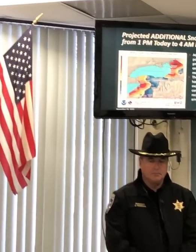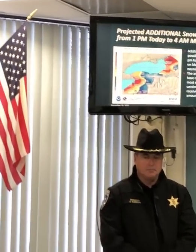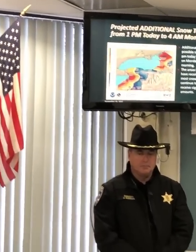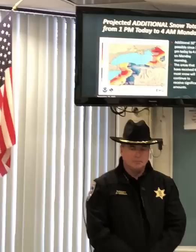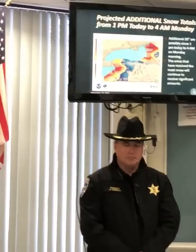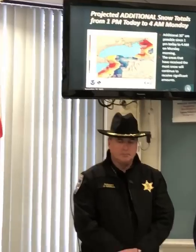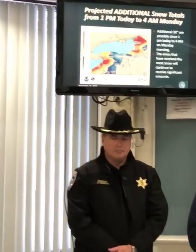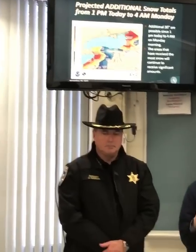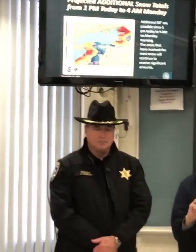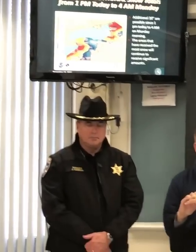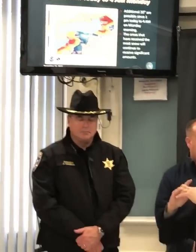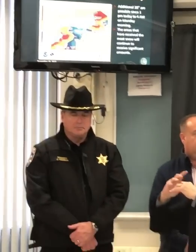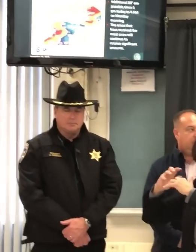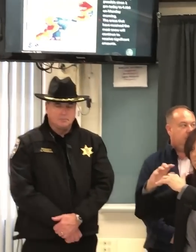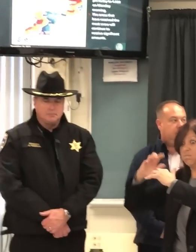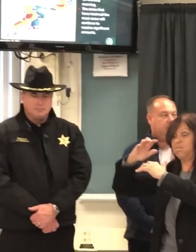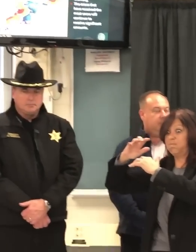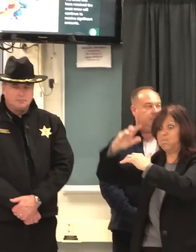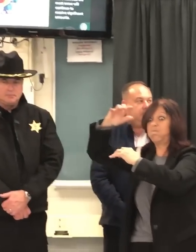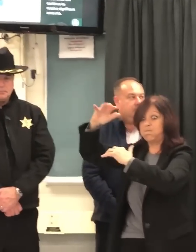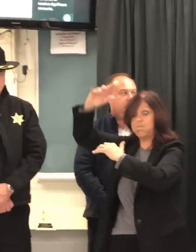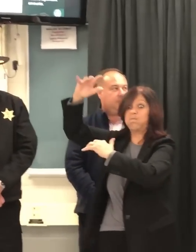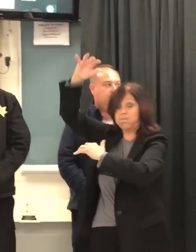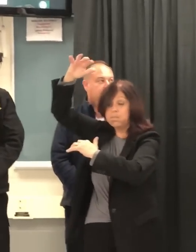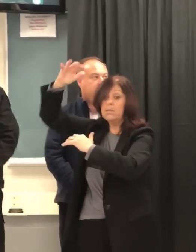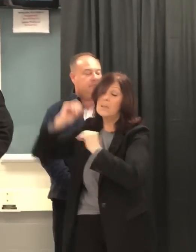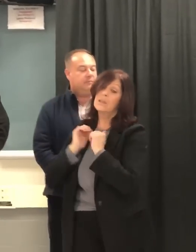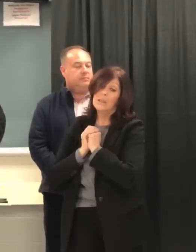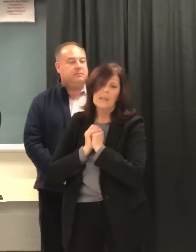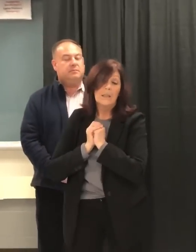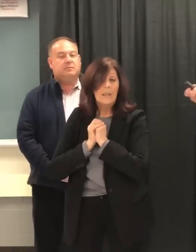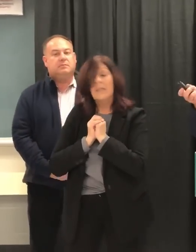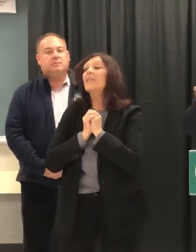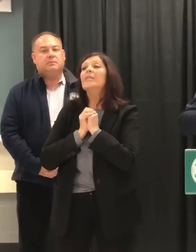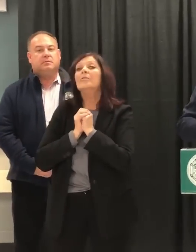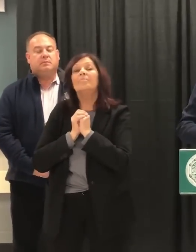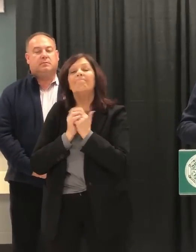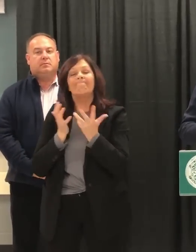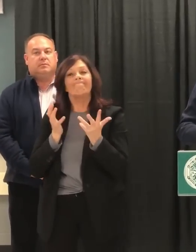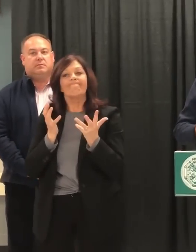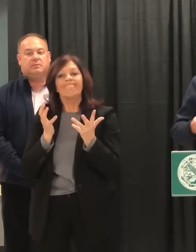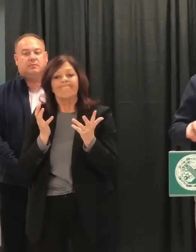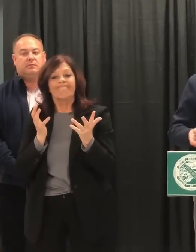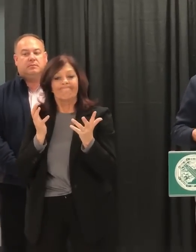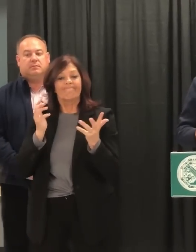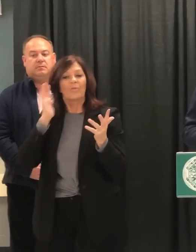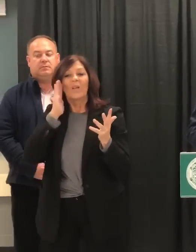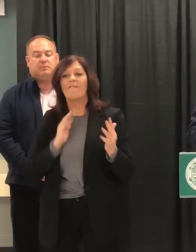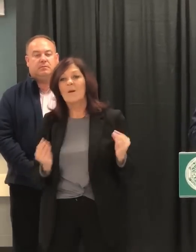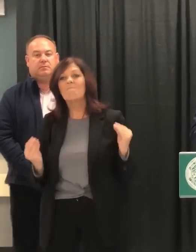2 to potentially 2.5 feet or 3 feet of snow, we're going to have more significant problems and